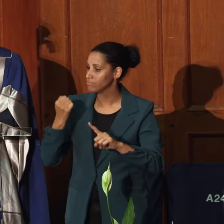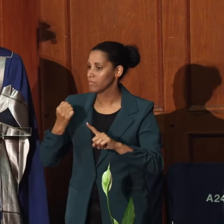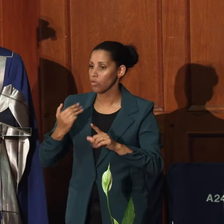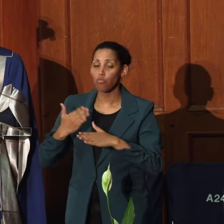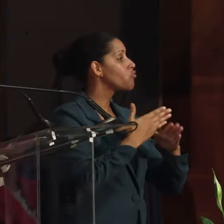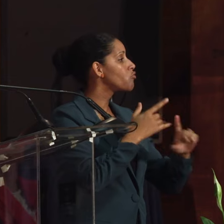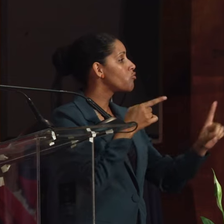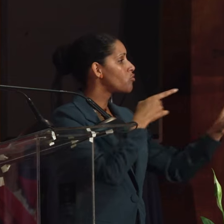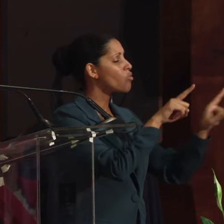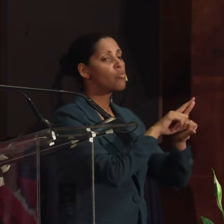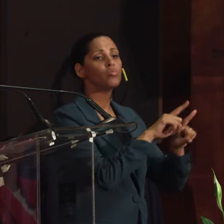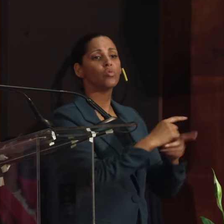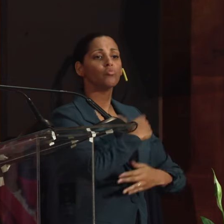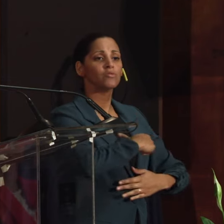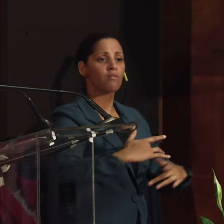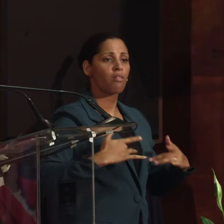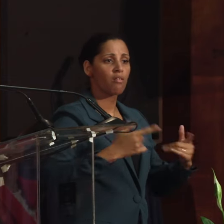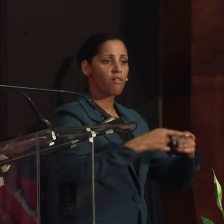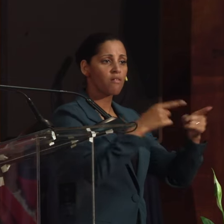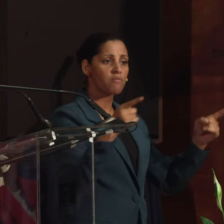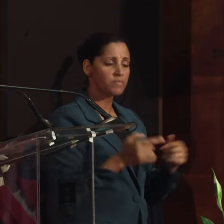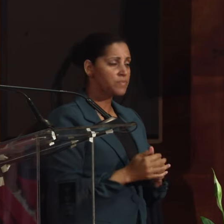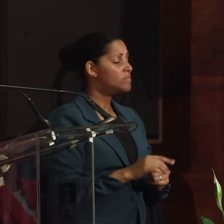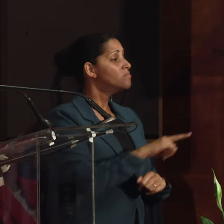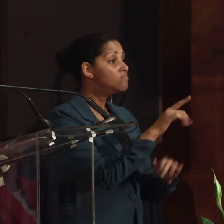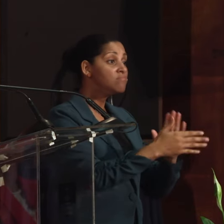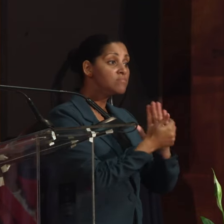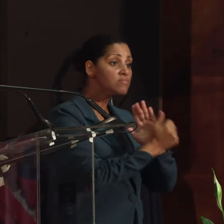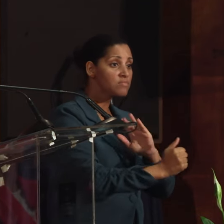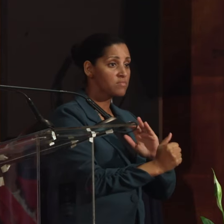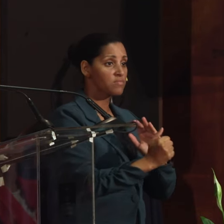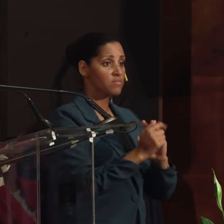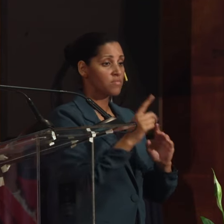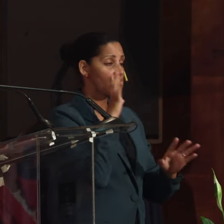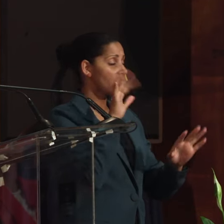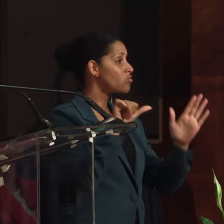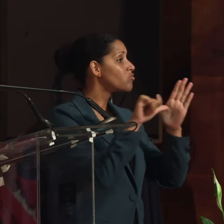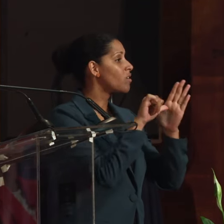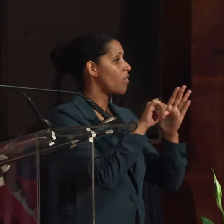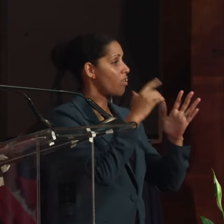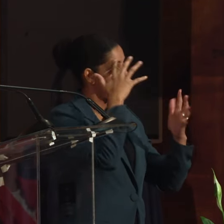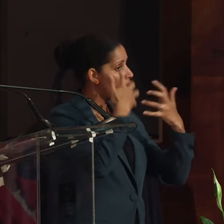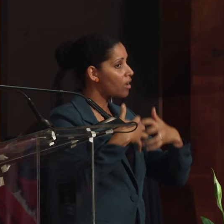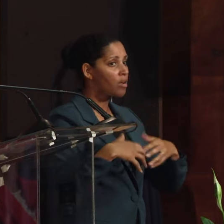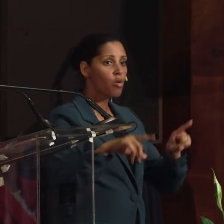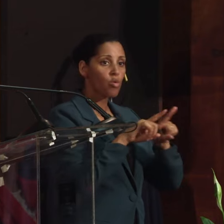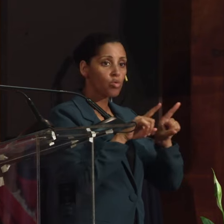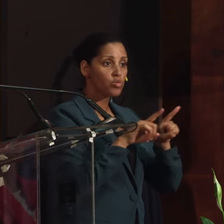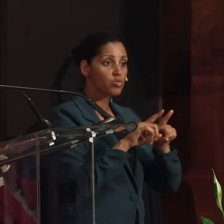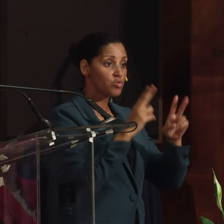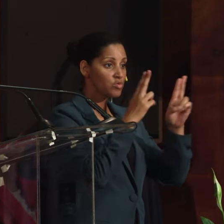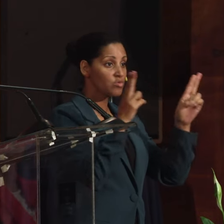lives. The skills that you will have developed in critical thinking, what makes a university degree a